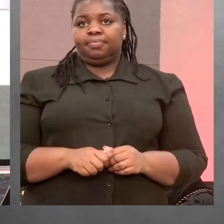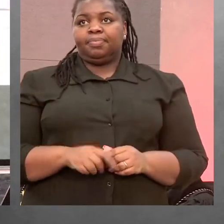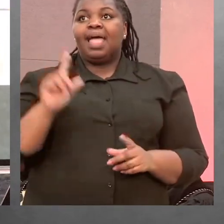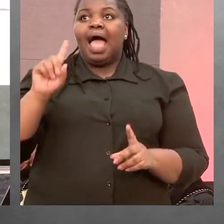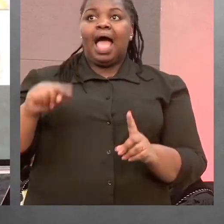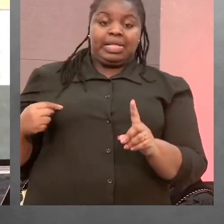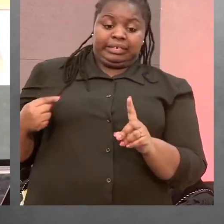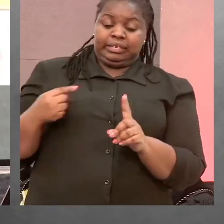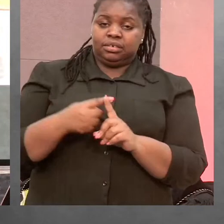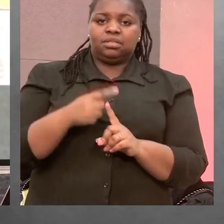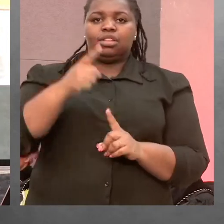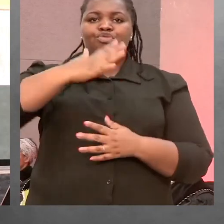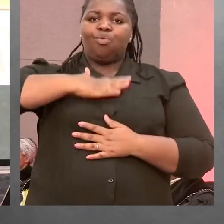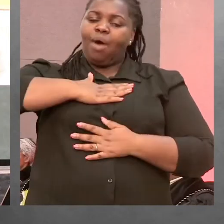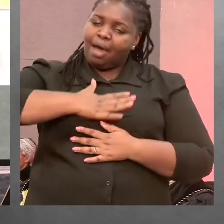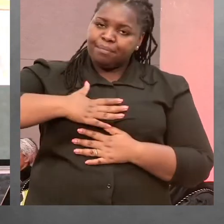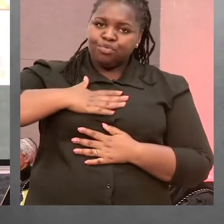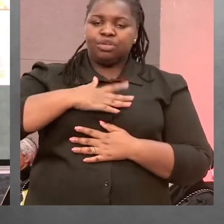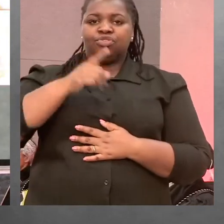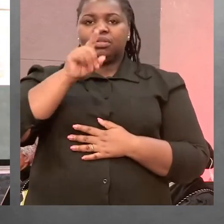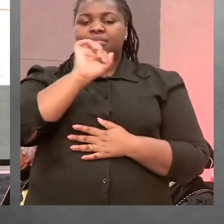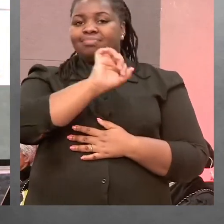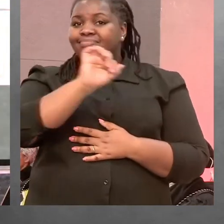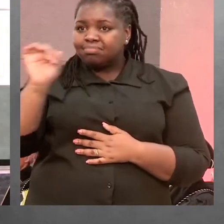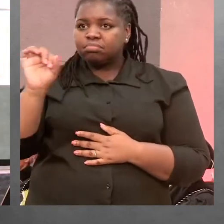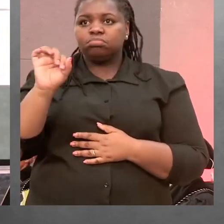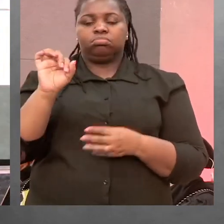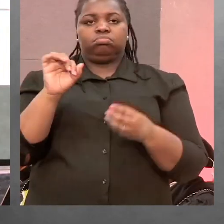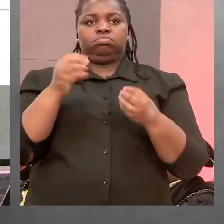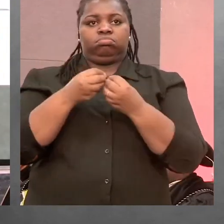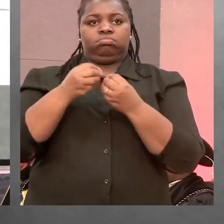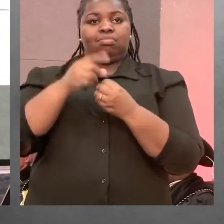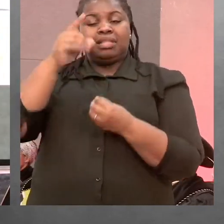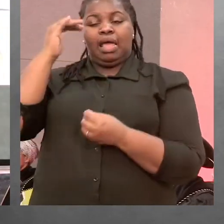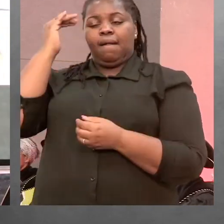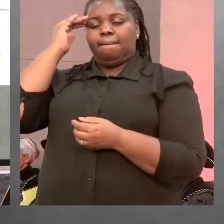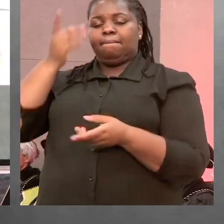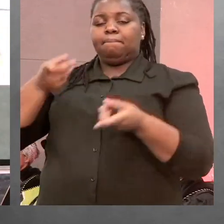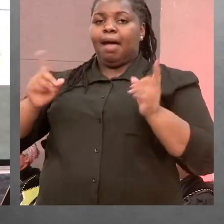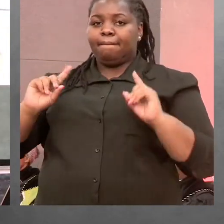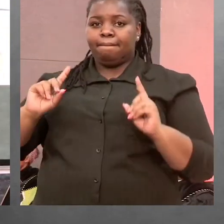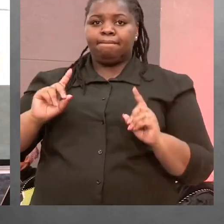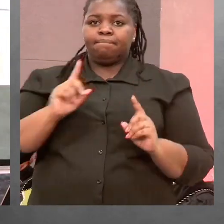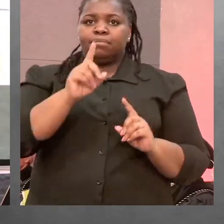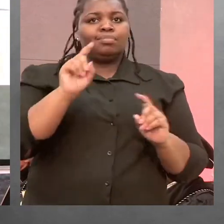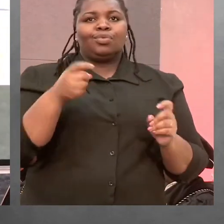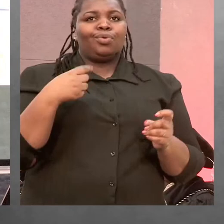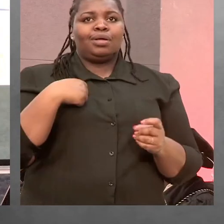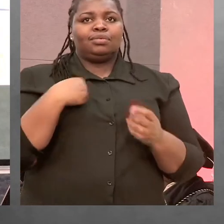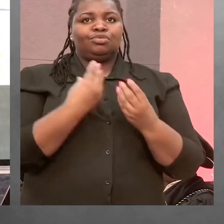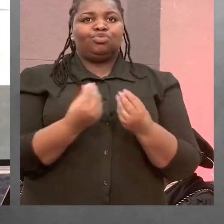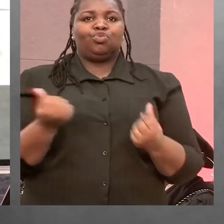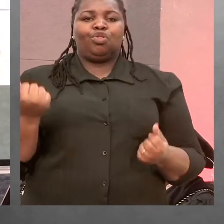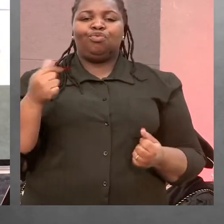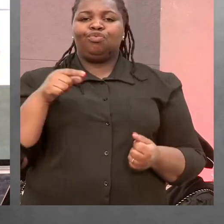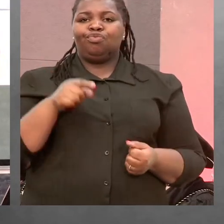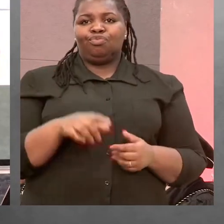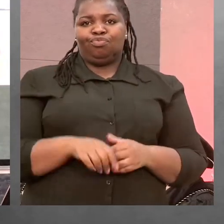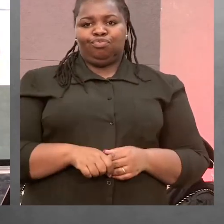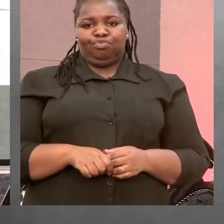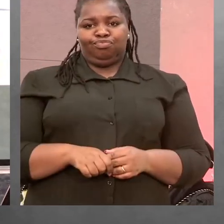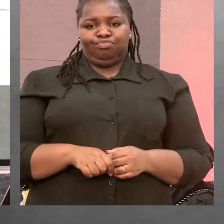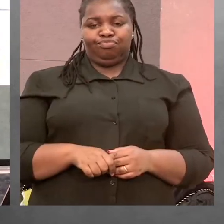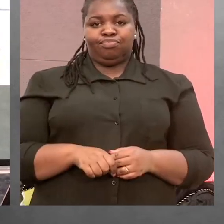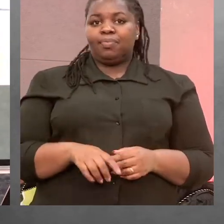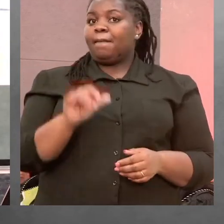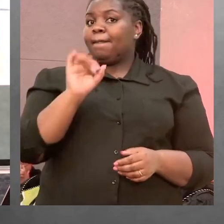Until we appreciate the dangers of a conditioned mind, we will not try to deal with it.